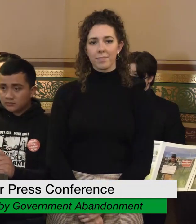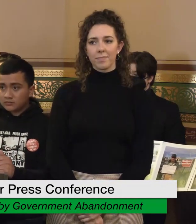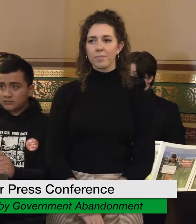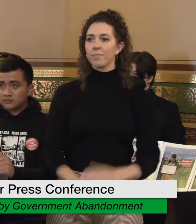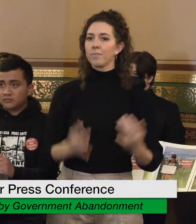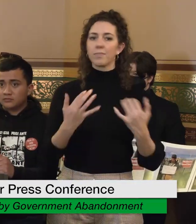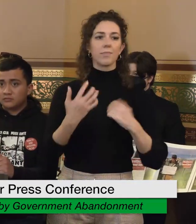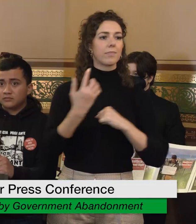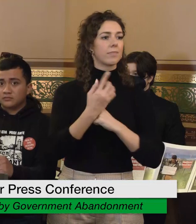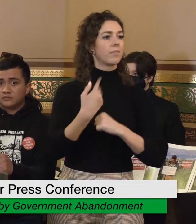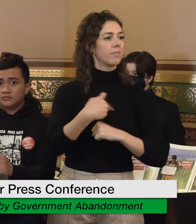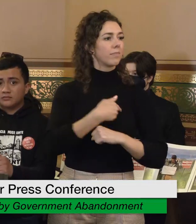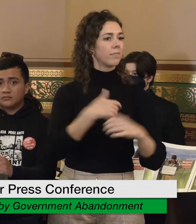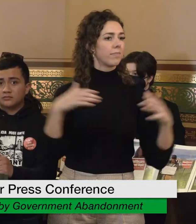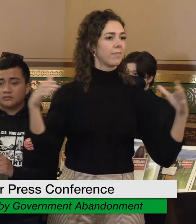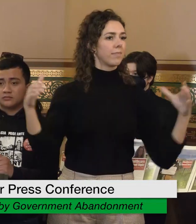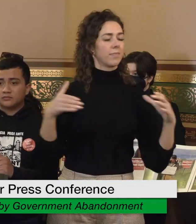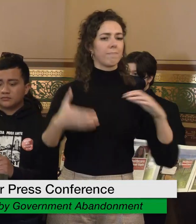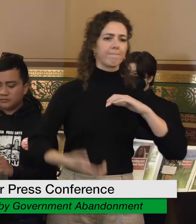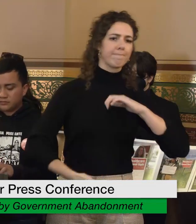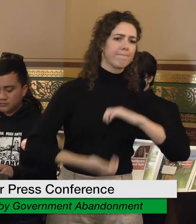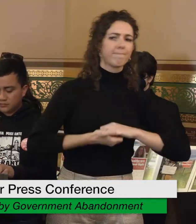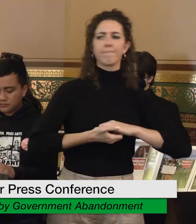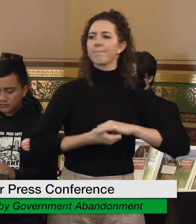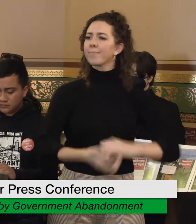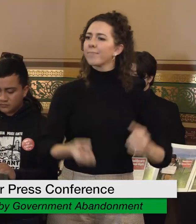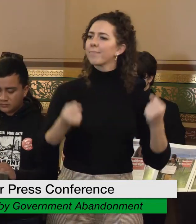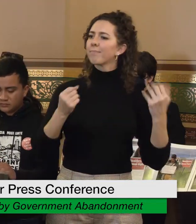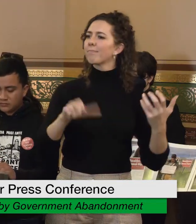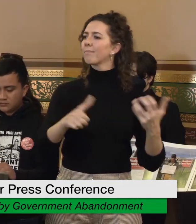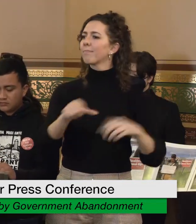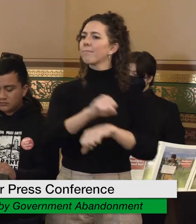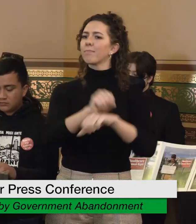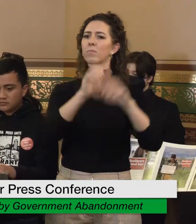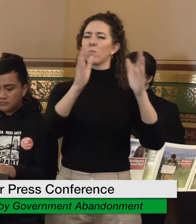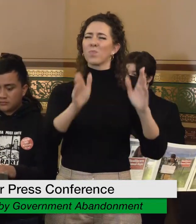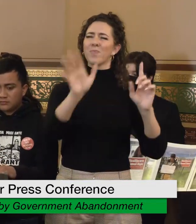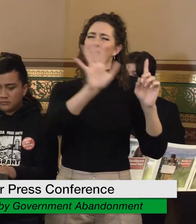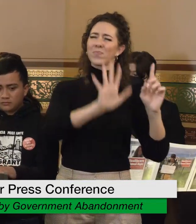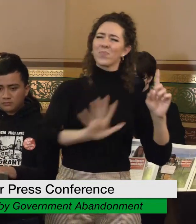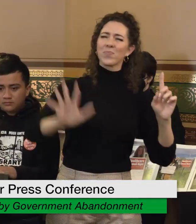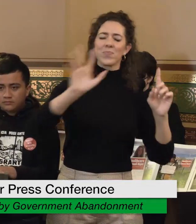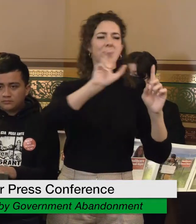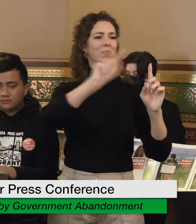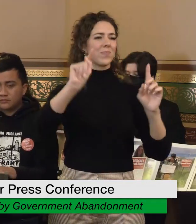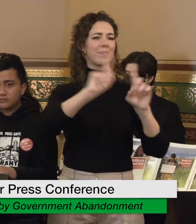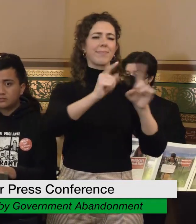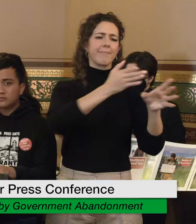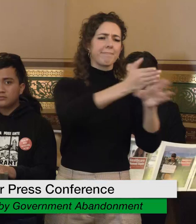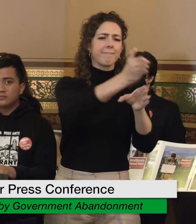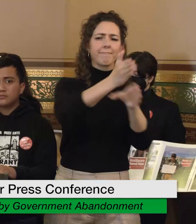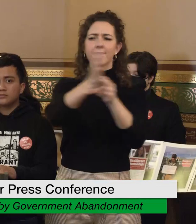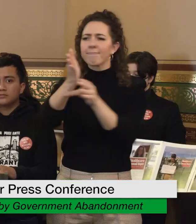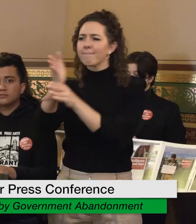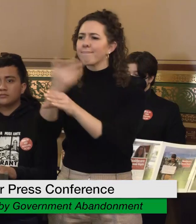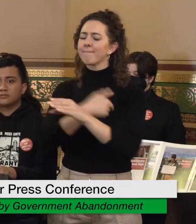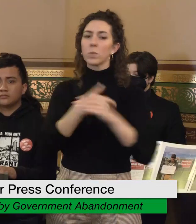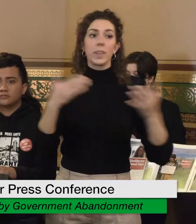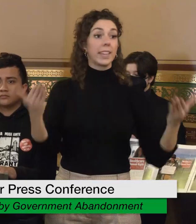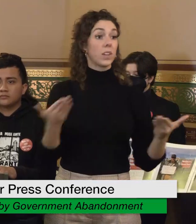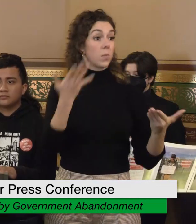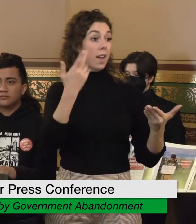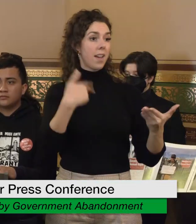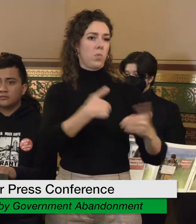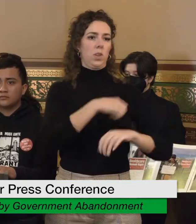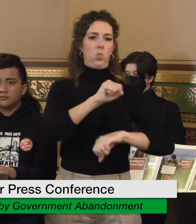So today we're here together with dozens of other workers across Vermont industries. Today we're here as Vermont's working class